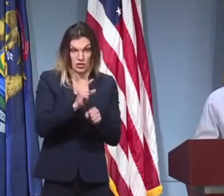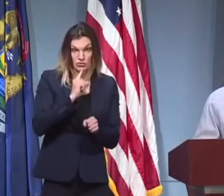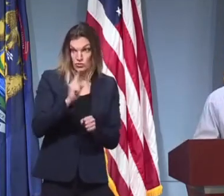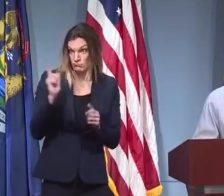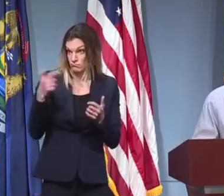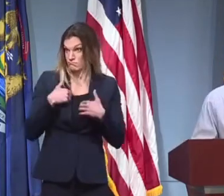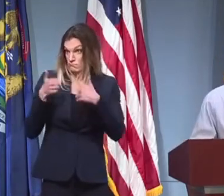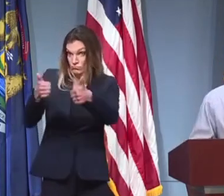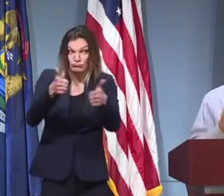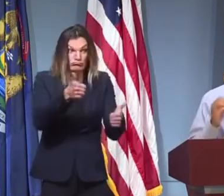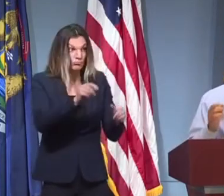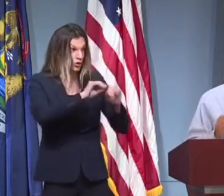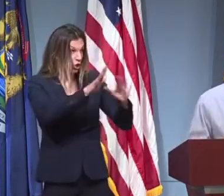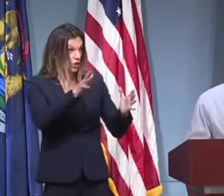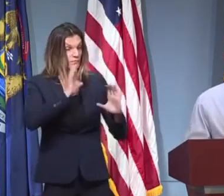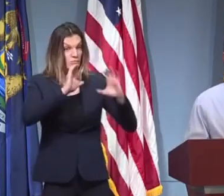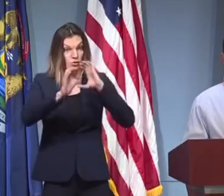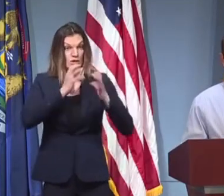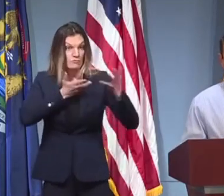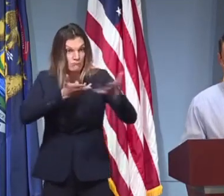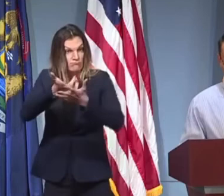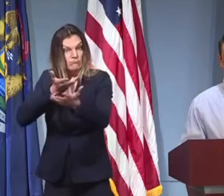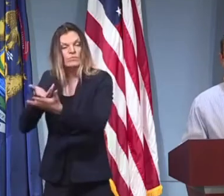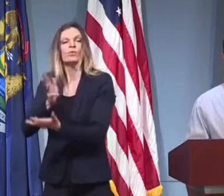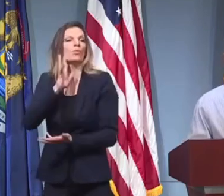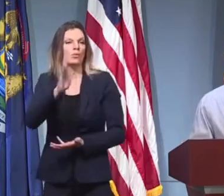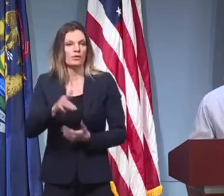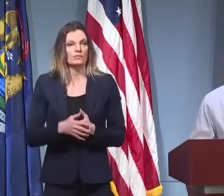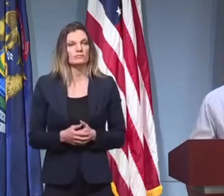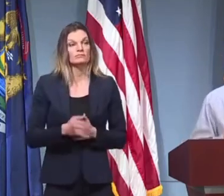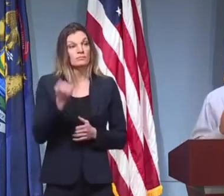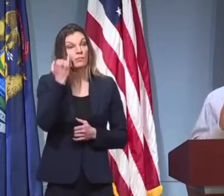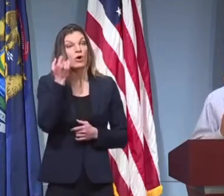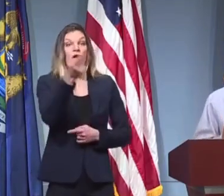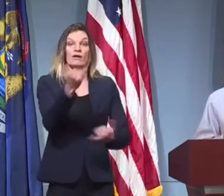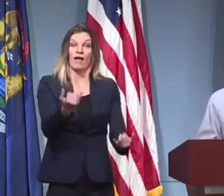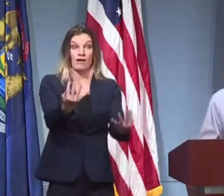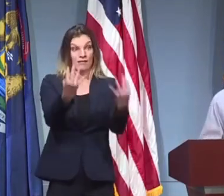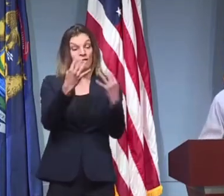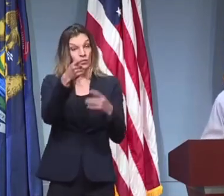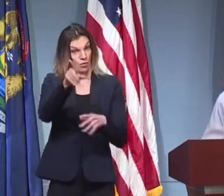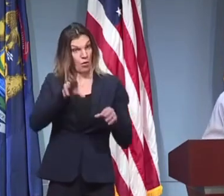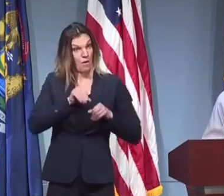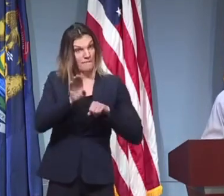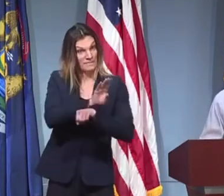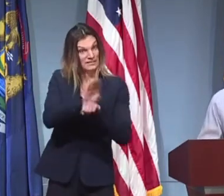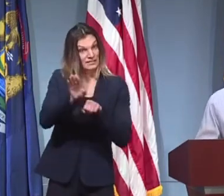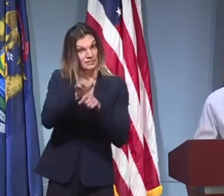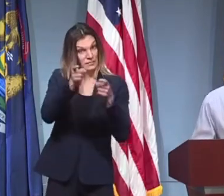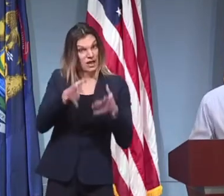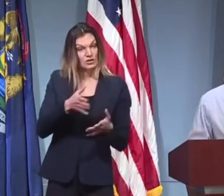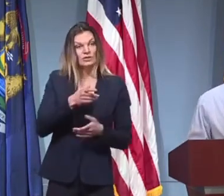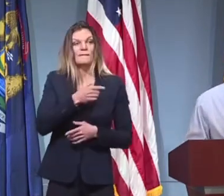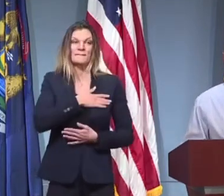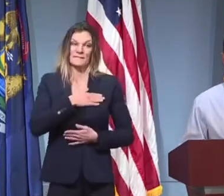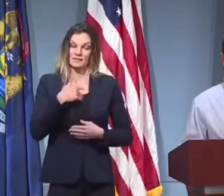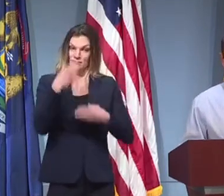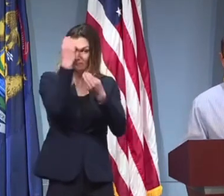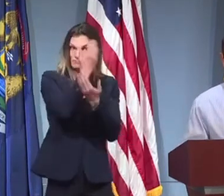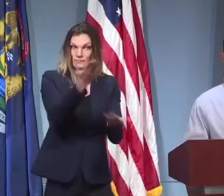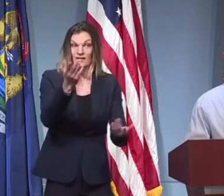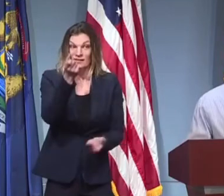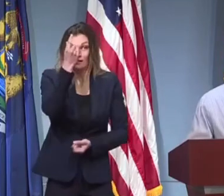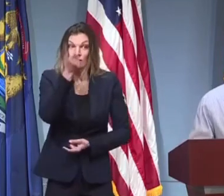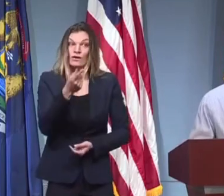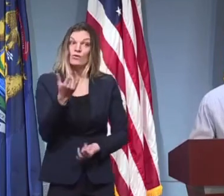forward. For those business leaders and managers that may be listening, we must remember that workers will also face challenges